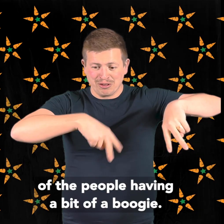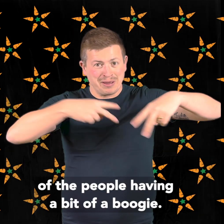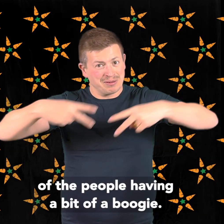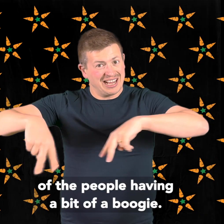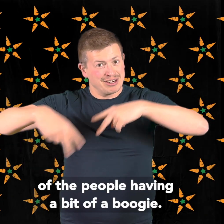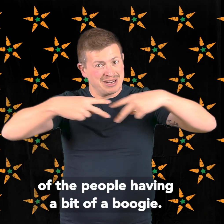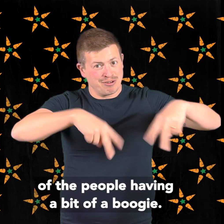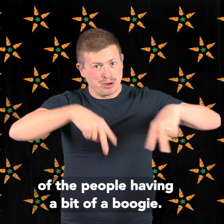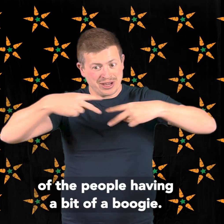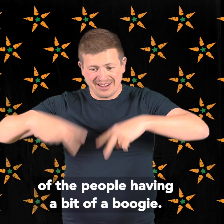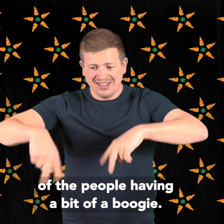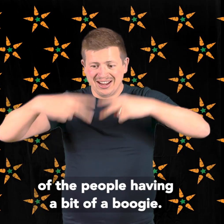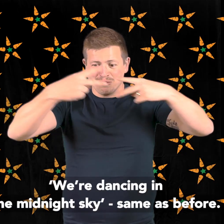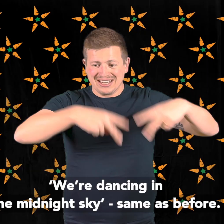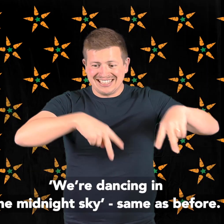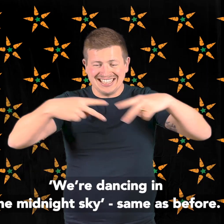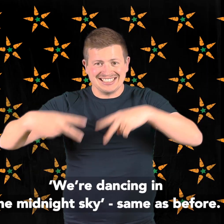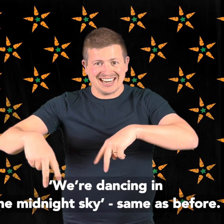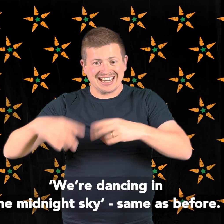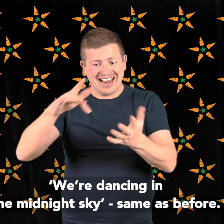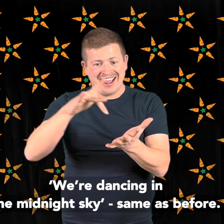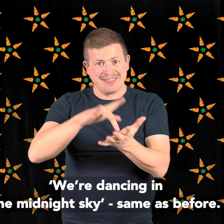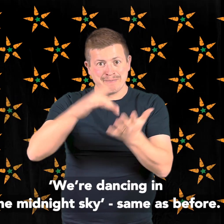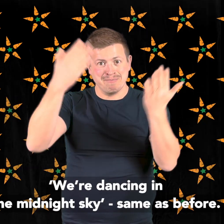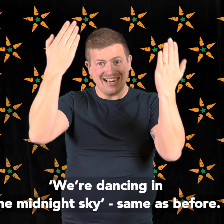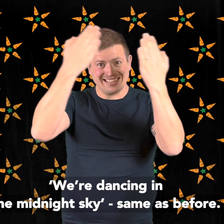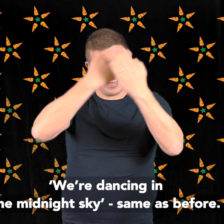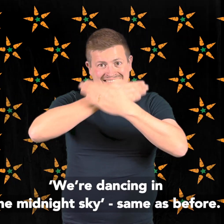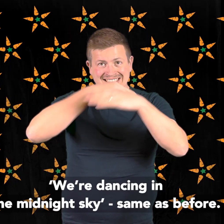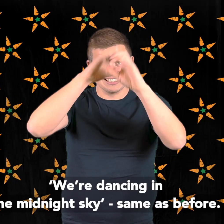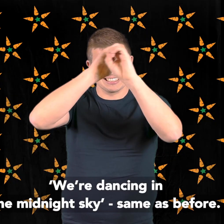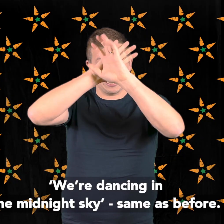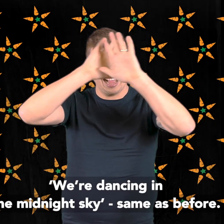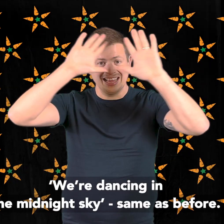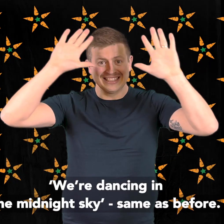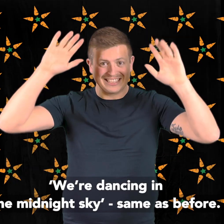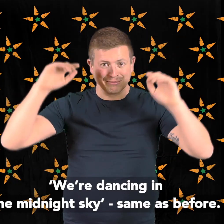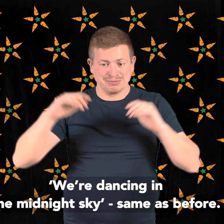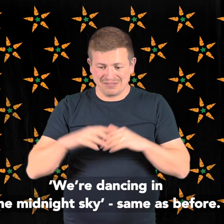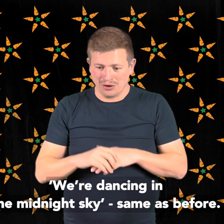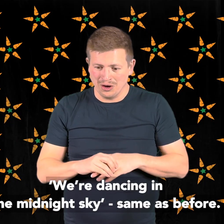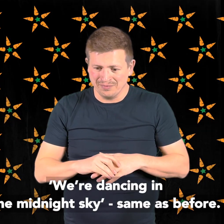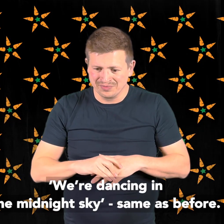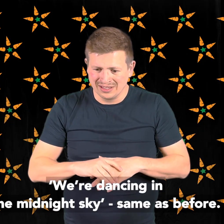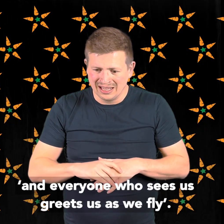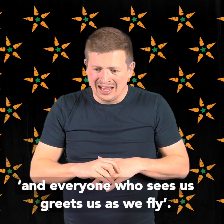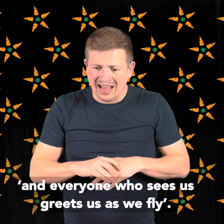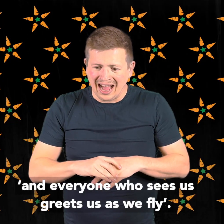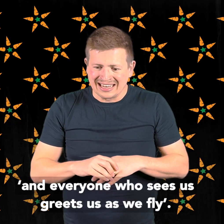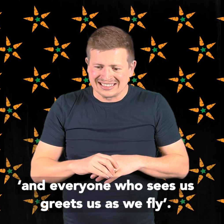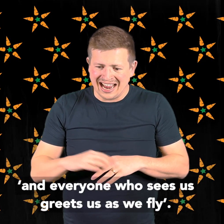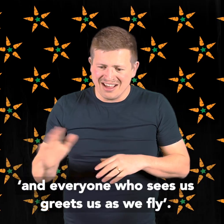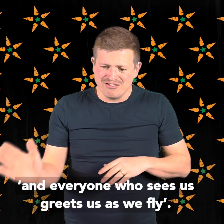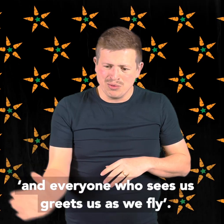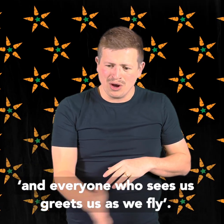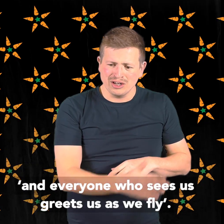people having a bit of a boogie. We're dancing in the midnight sky, same as before. And everyone